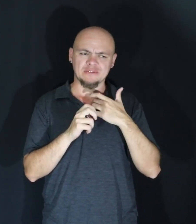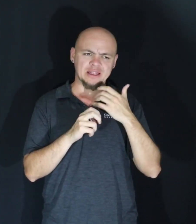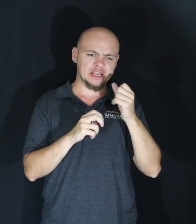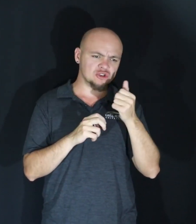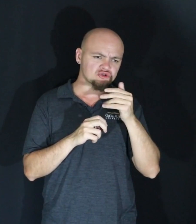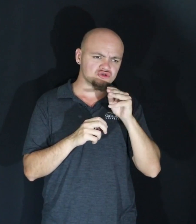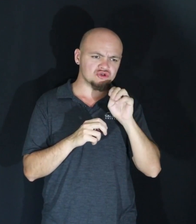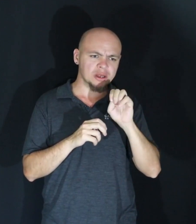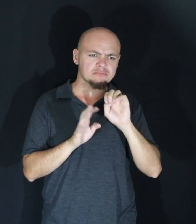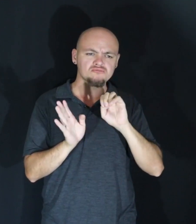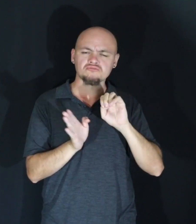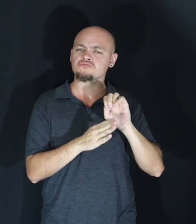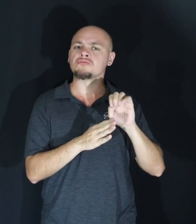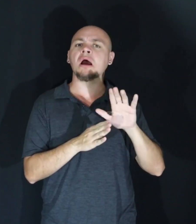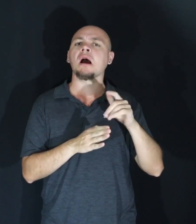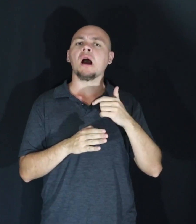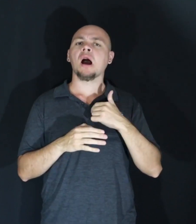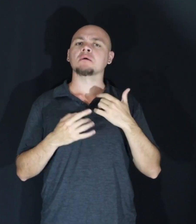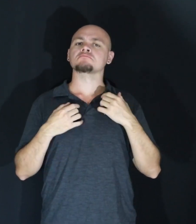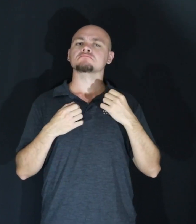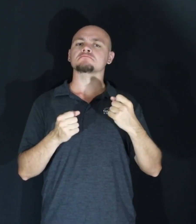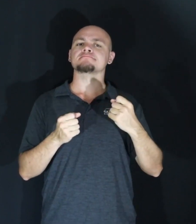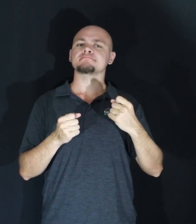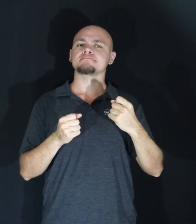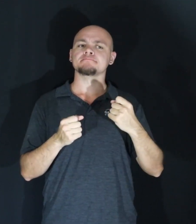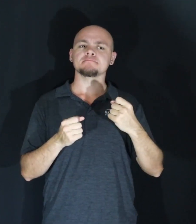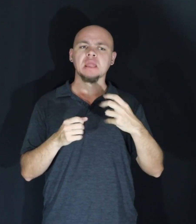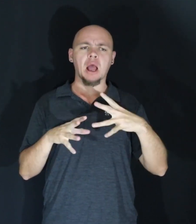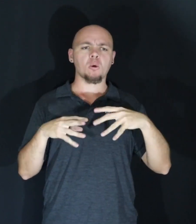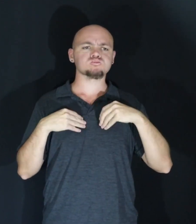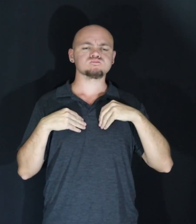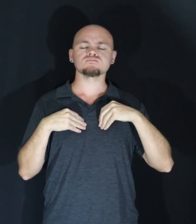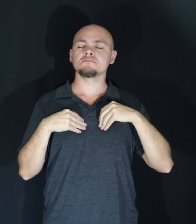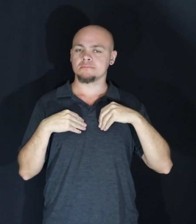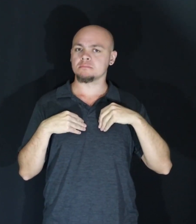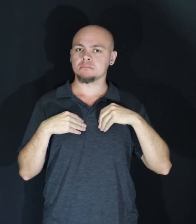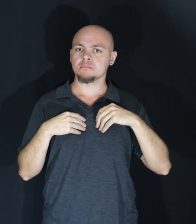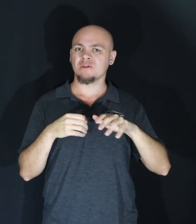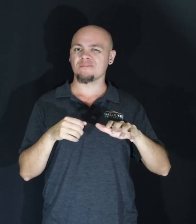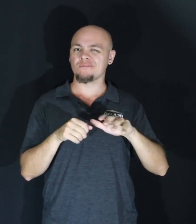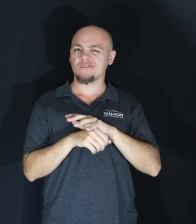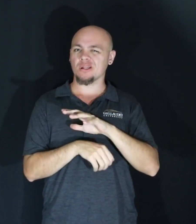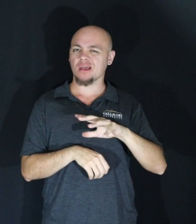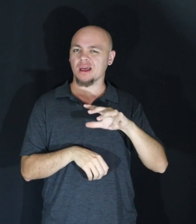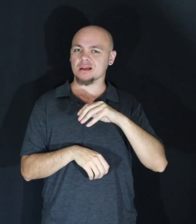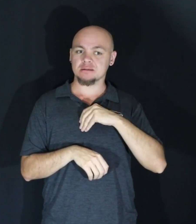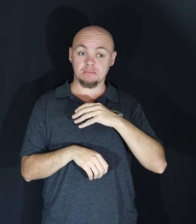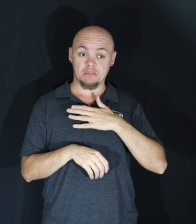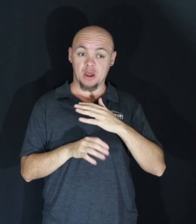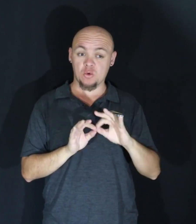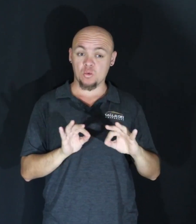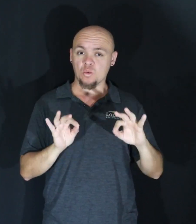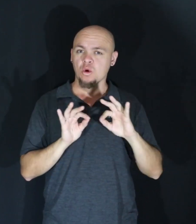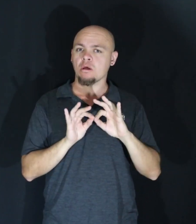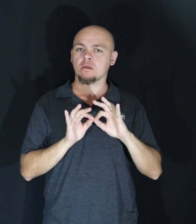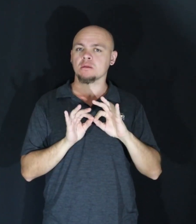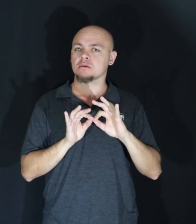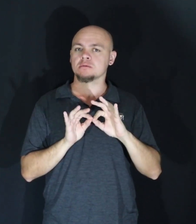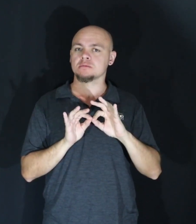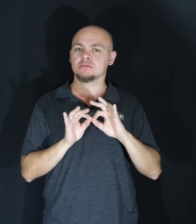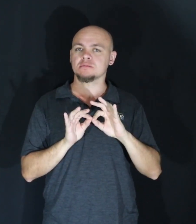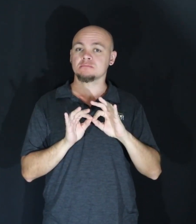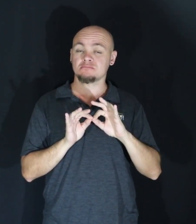had the confidence to own it? If I had fully owned my own worth, I would have done